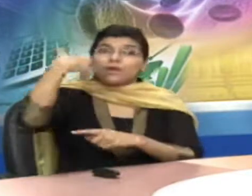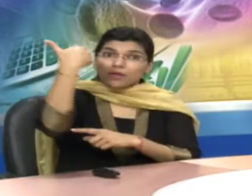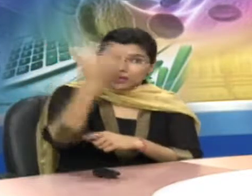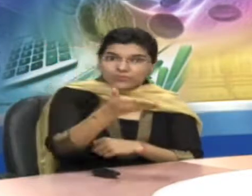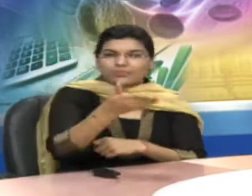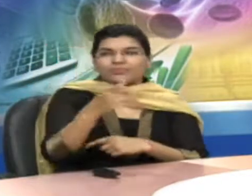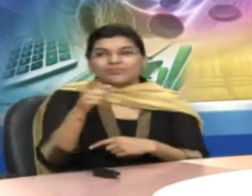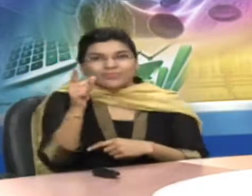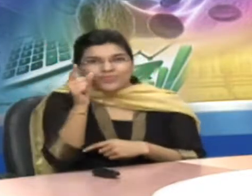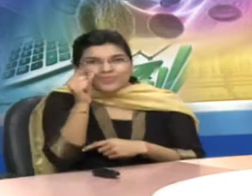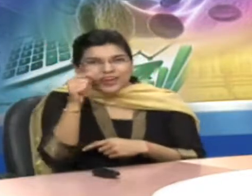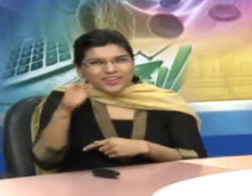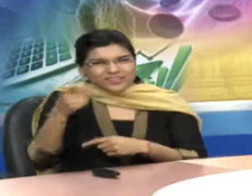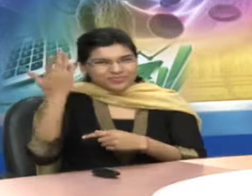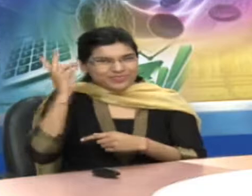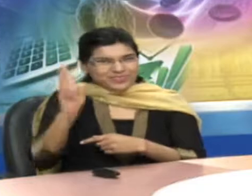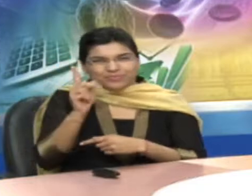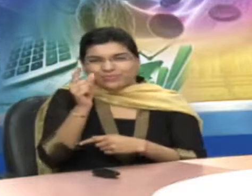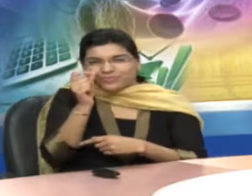after about 2 years had passed,